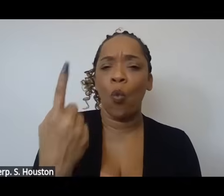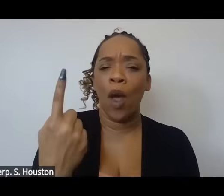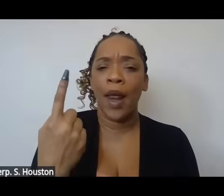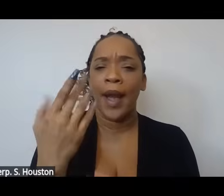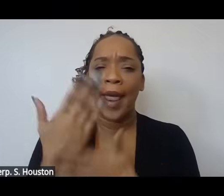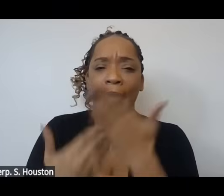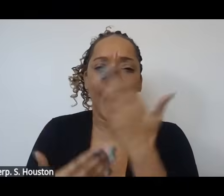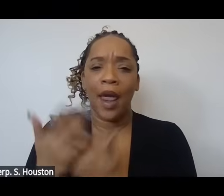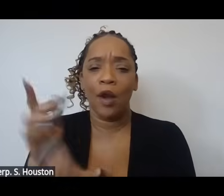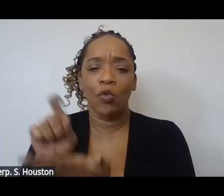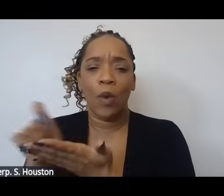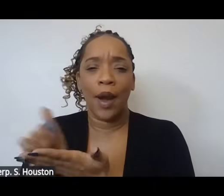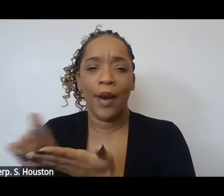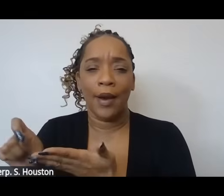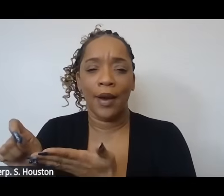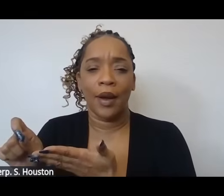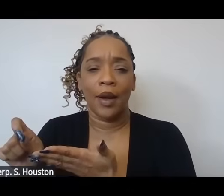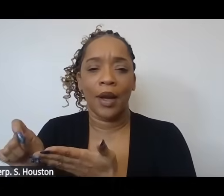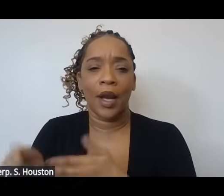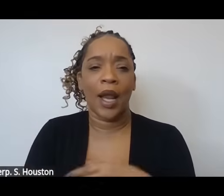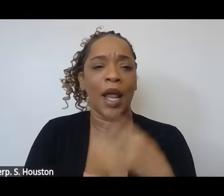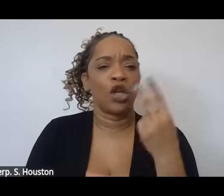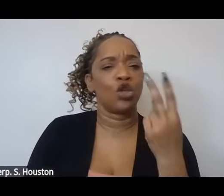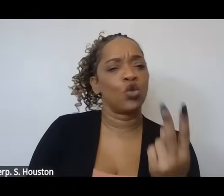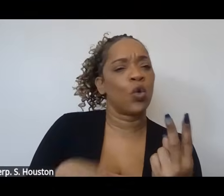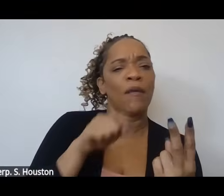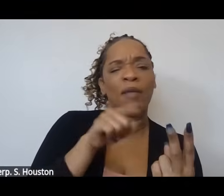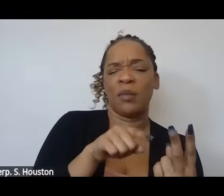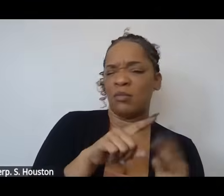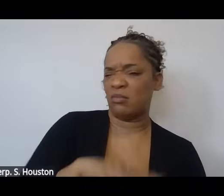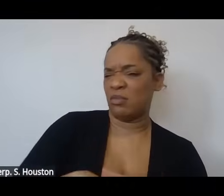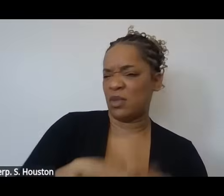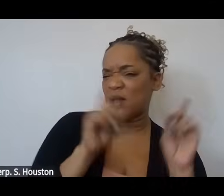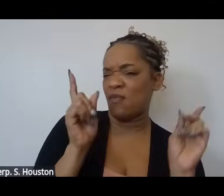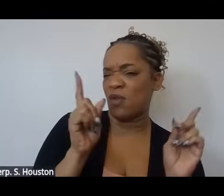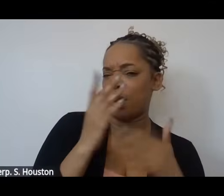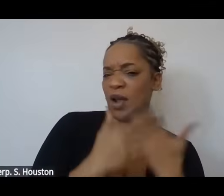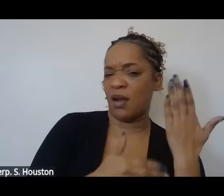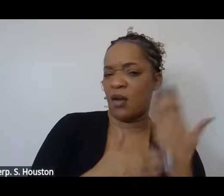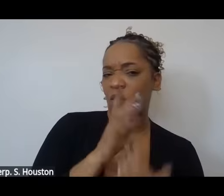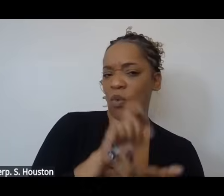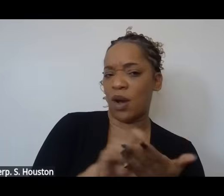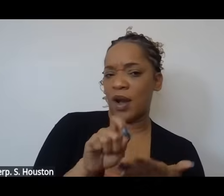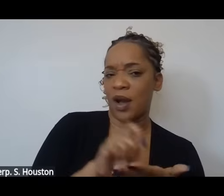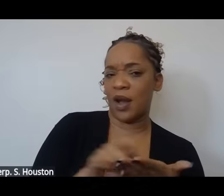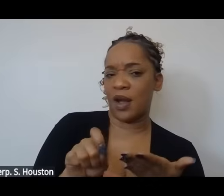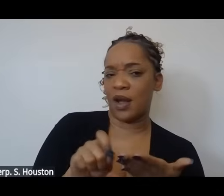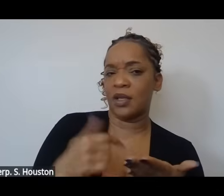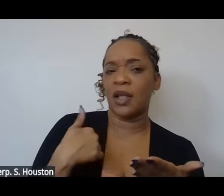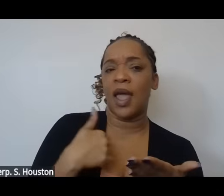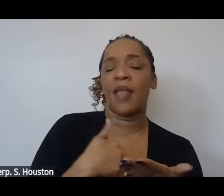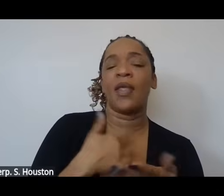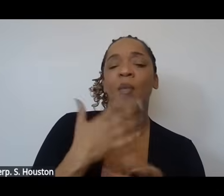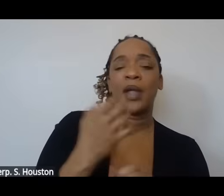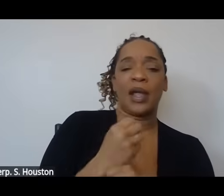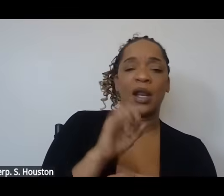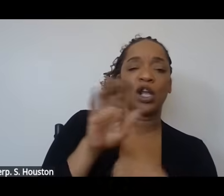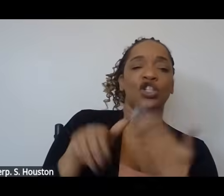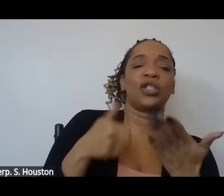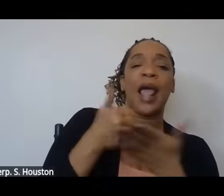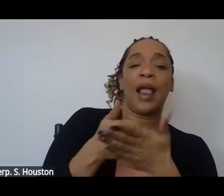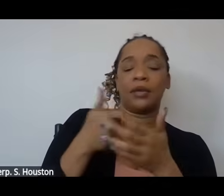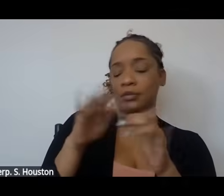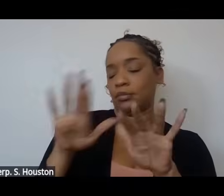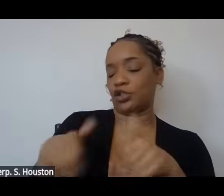in, arguably a different handwriting. I think the first thing that, and then we get a challenge based on that. I think the first thing that we would